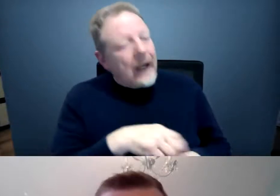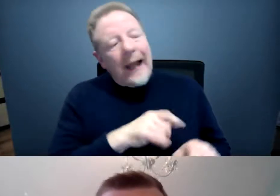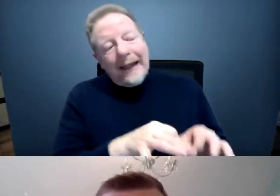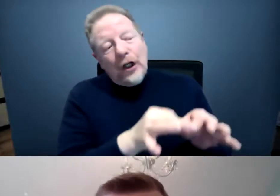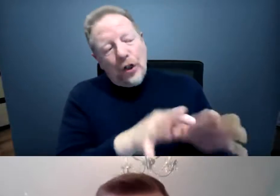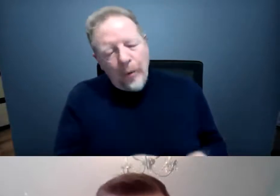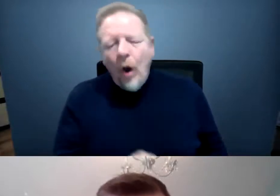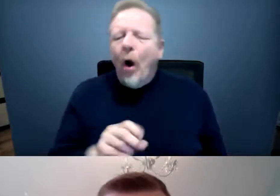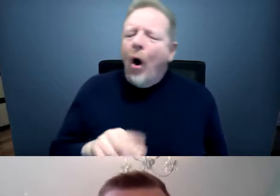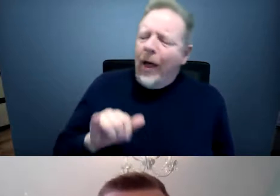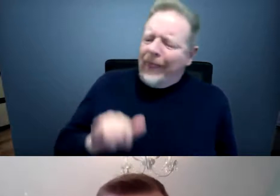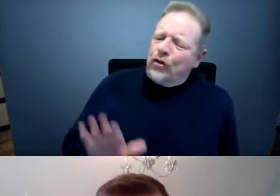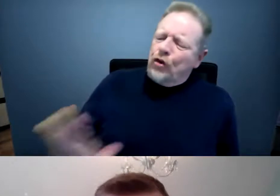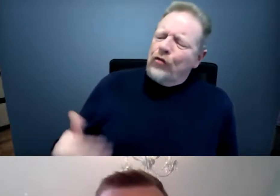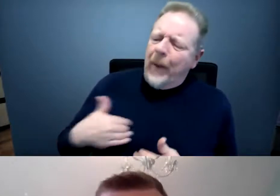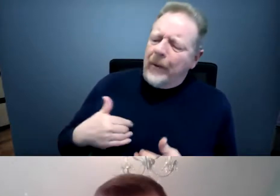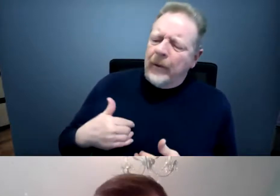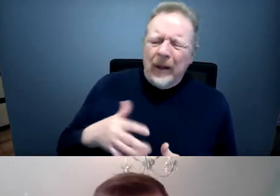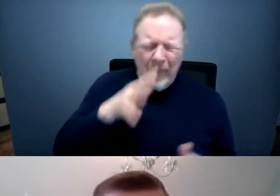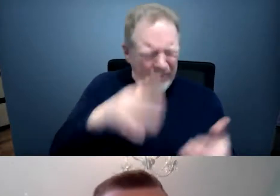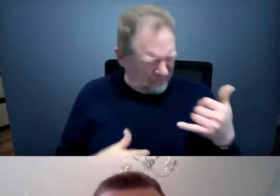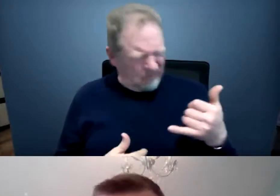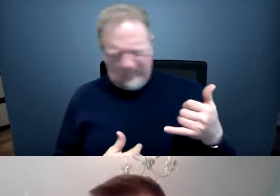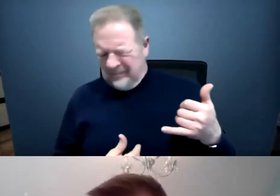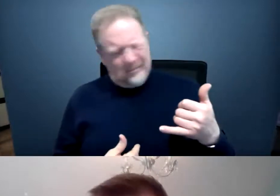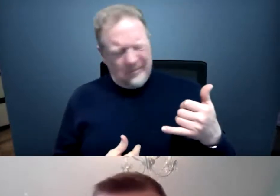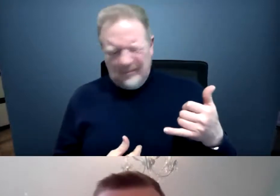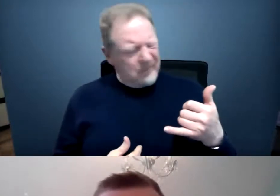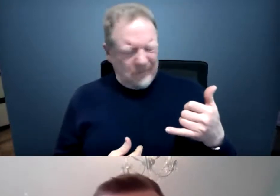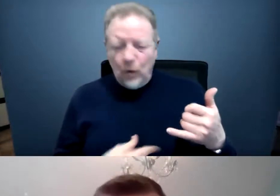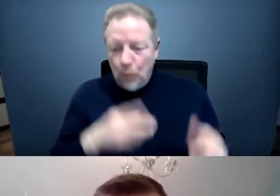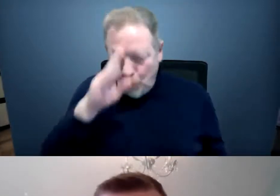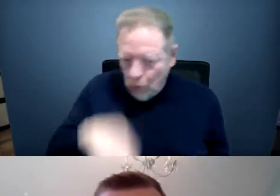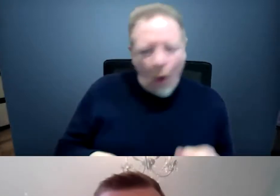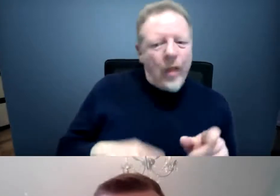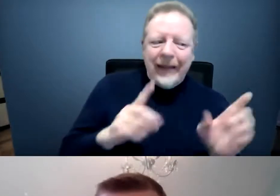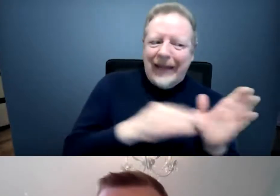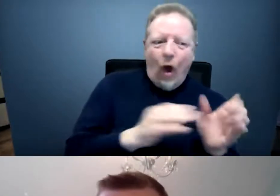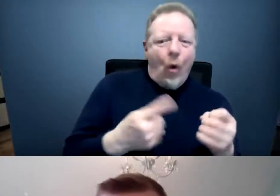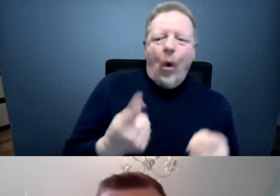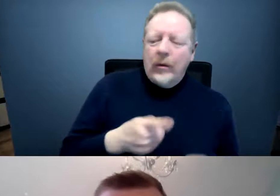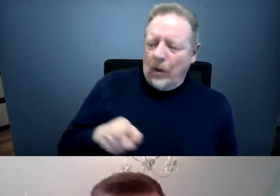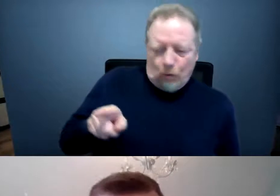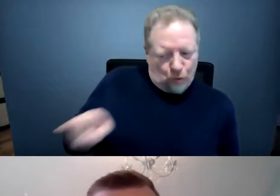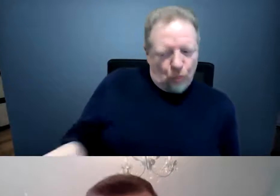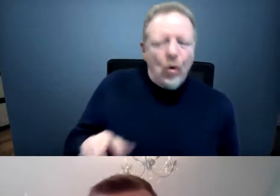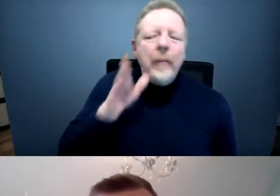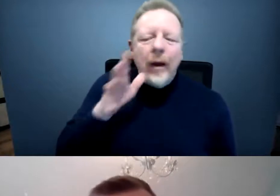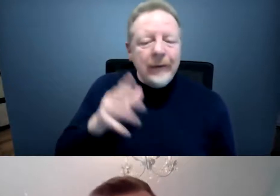that's your responsibility." Yep. That they're going to say that. Absolutely. And especially when it's minors.